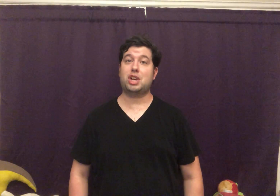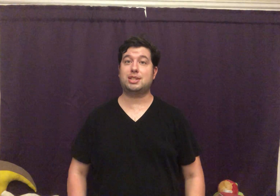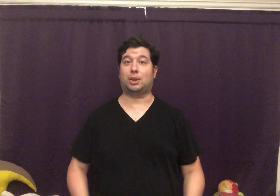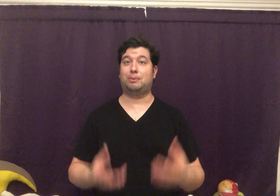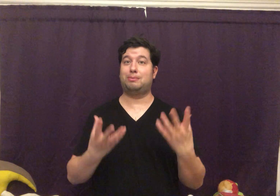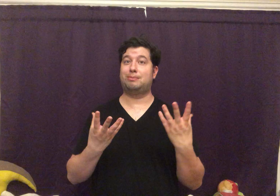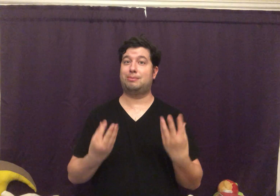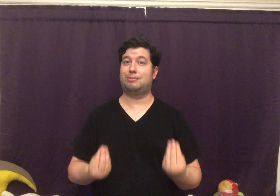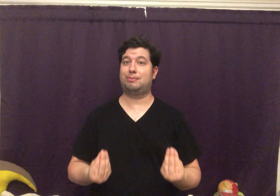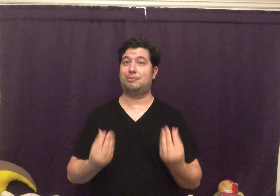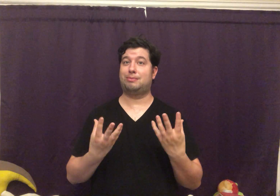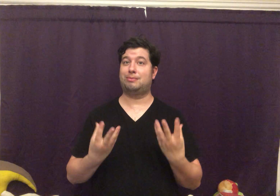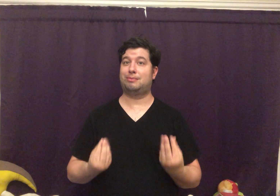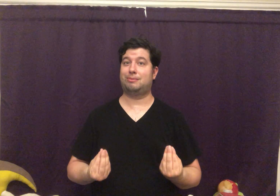Gentle.